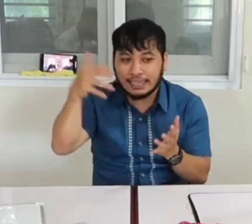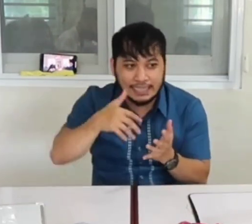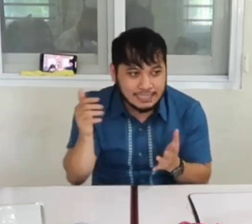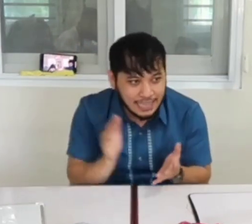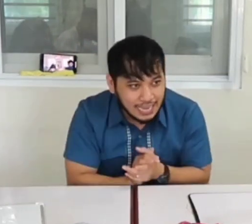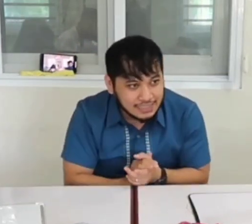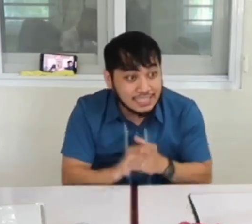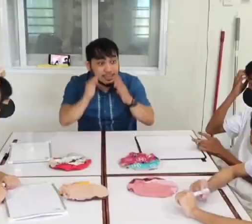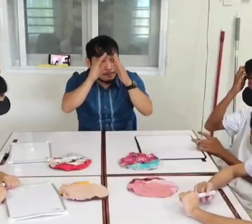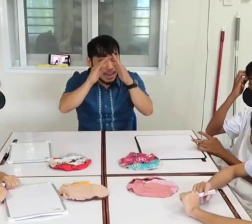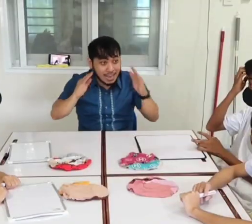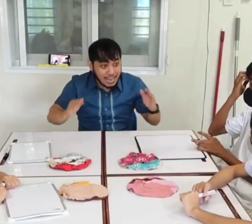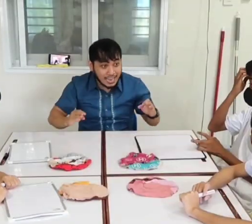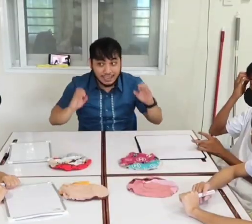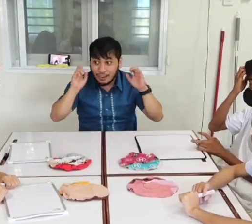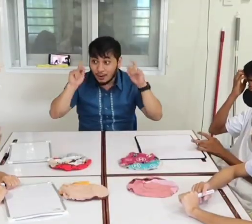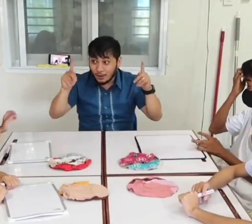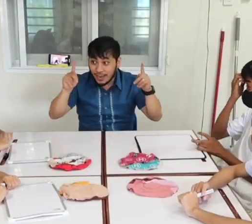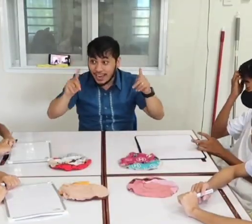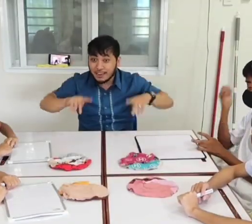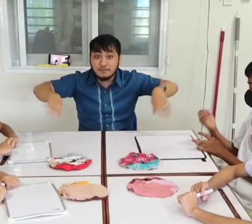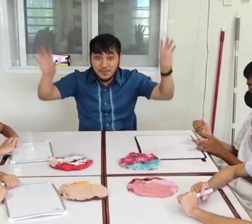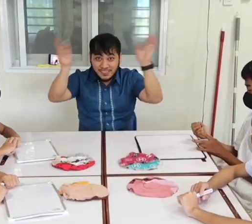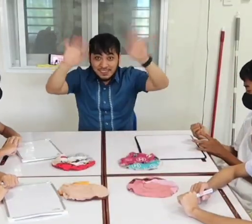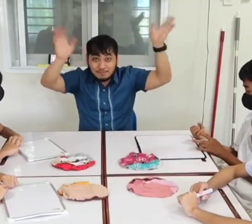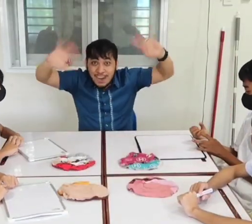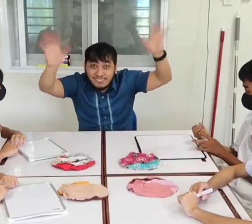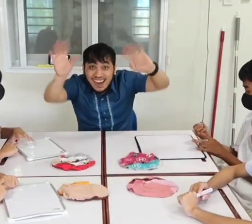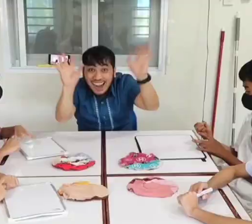maki-study sa bahay. Okay? Bye-bye!